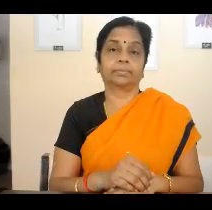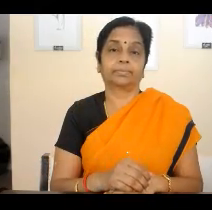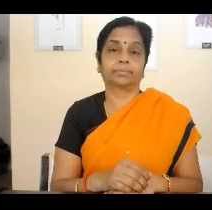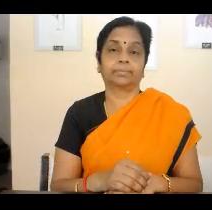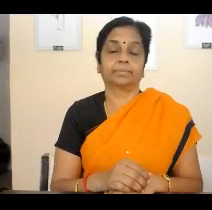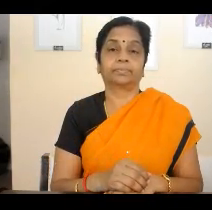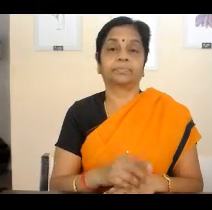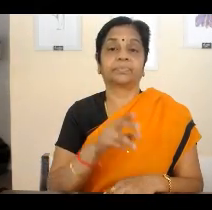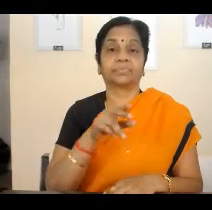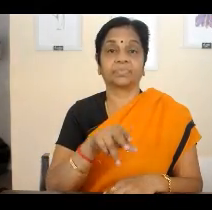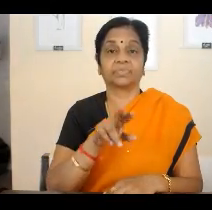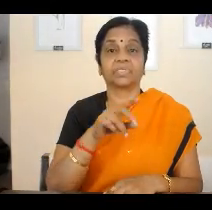The committee felt